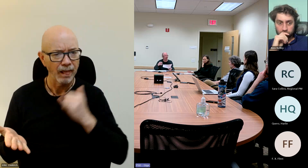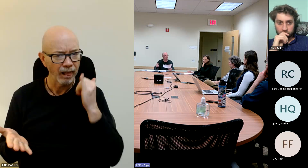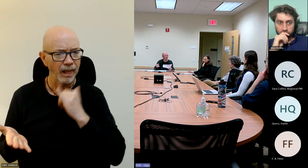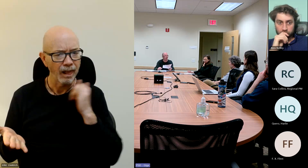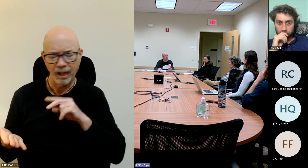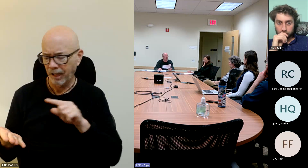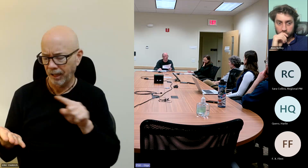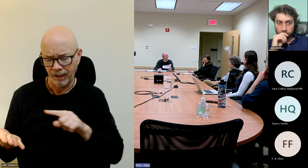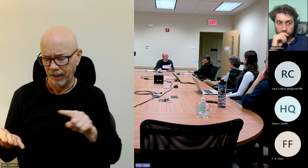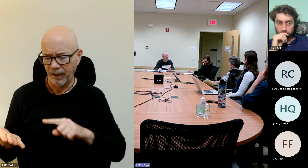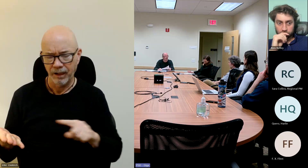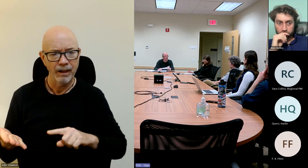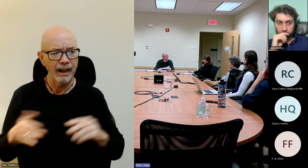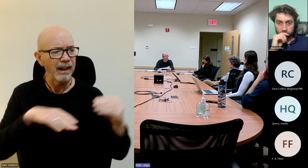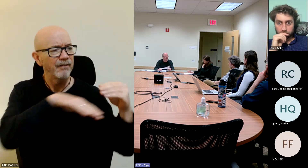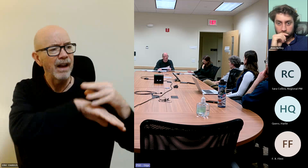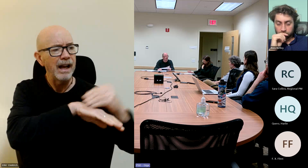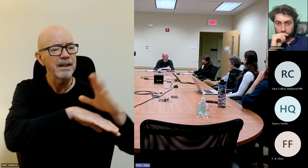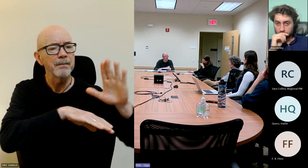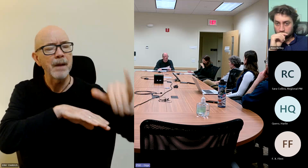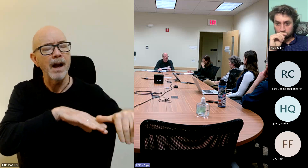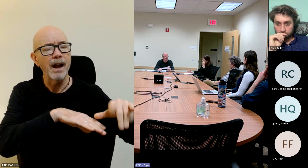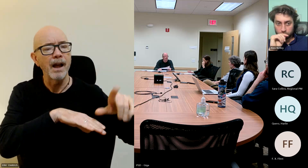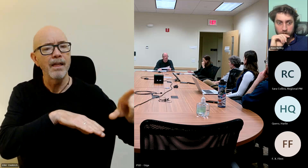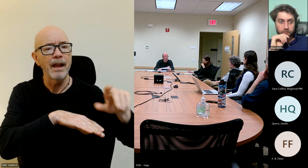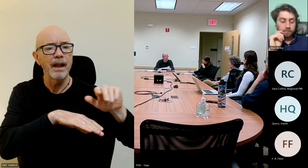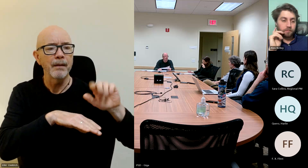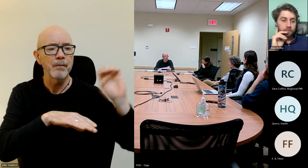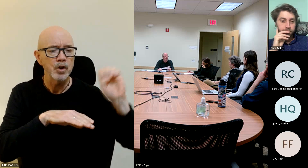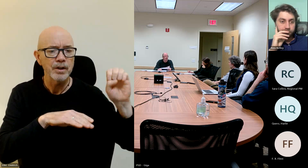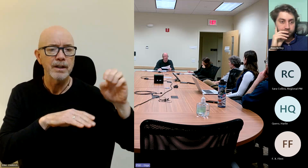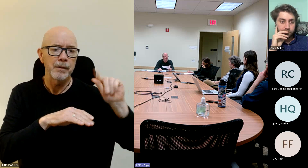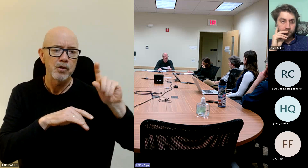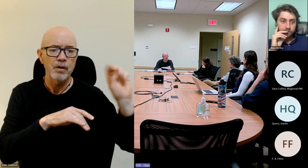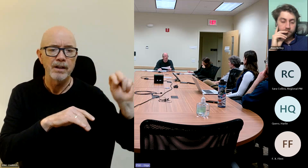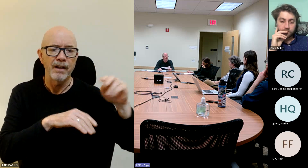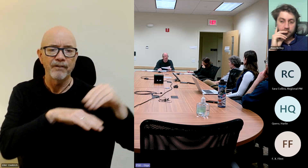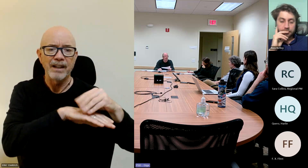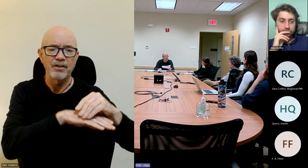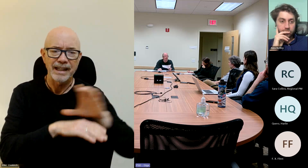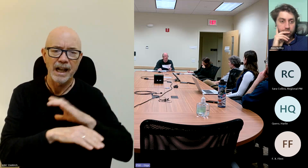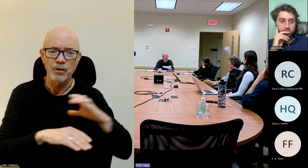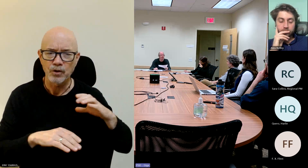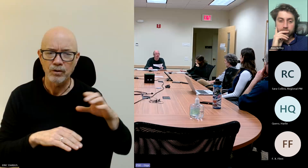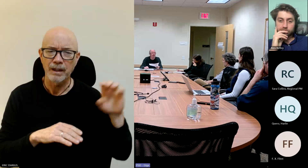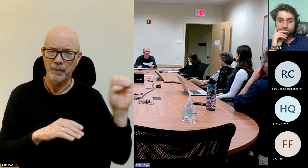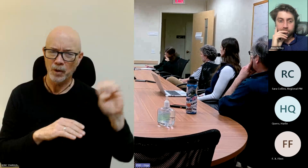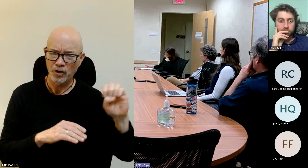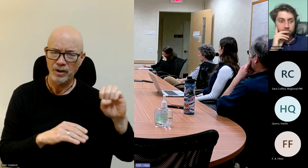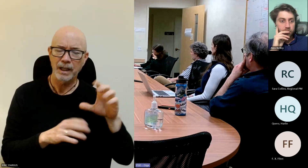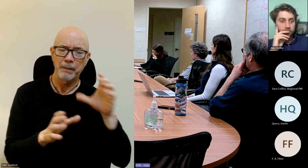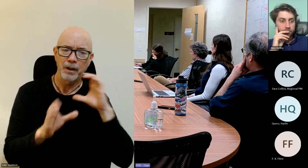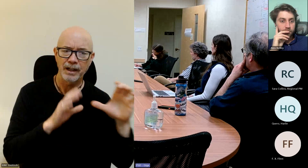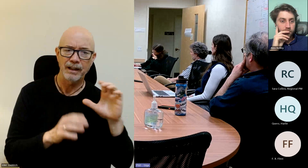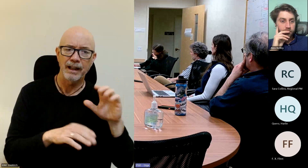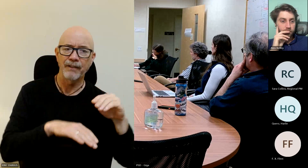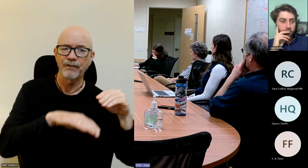being advised by the Emergency Communications Advisory Council. The Emergency Communications Advisory Council was